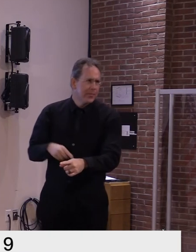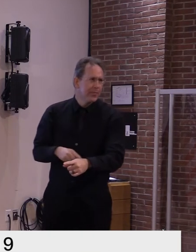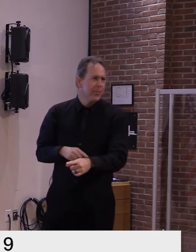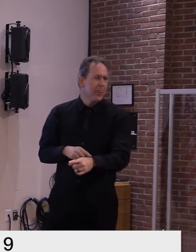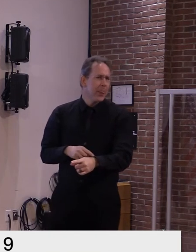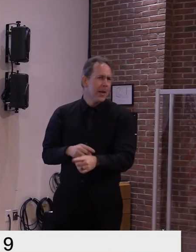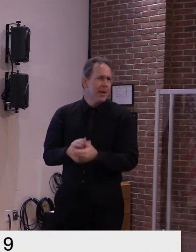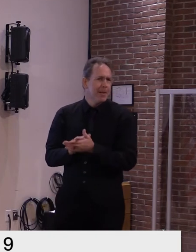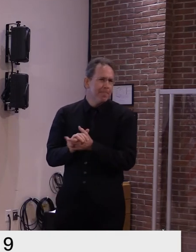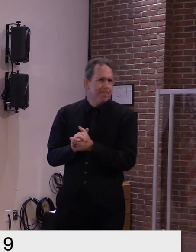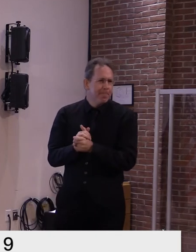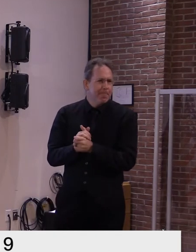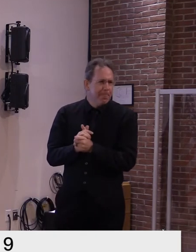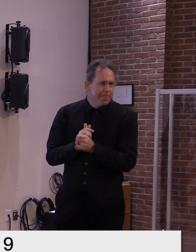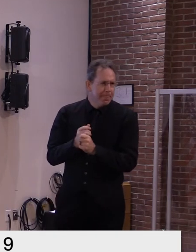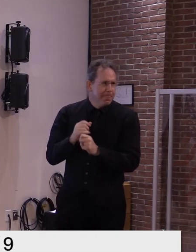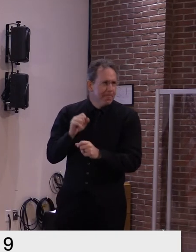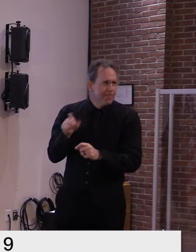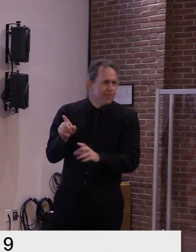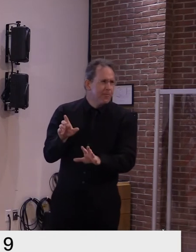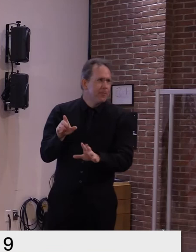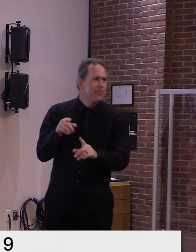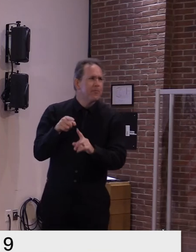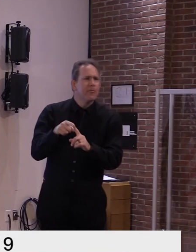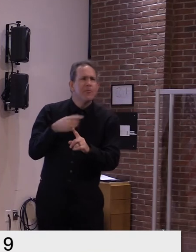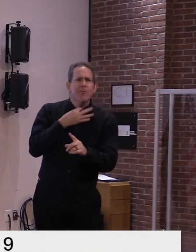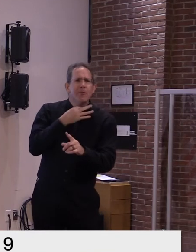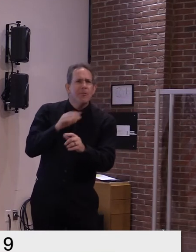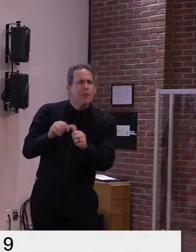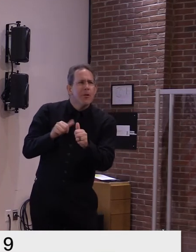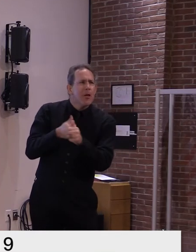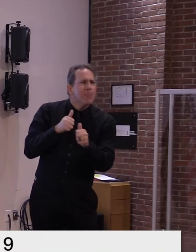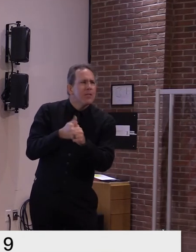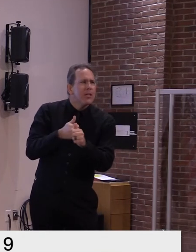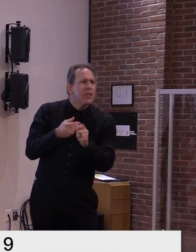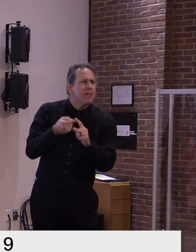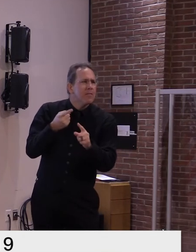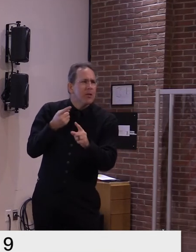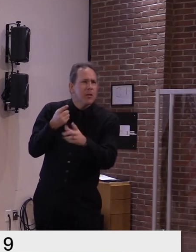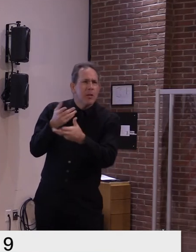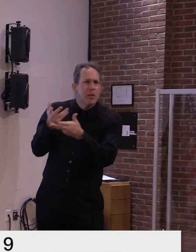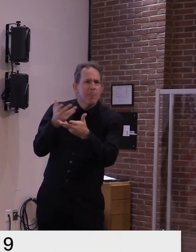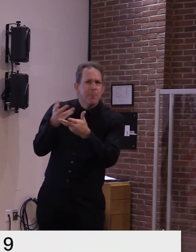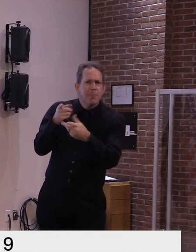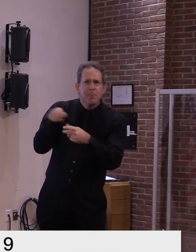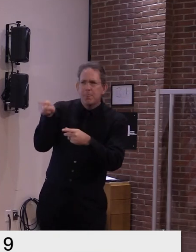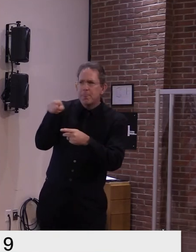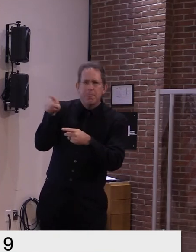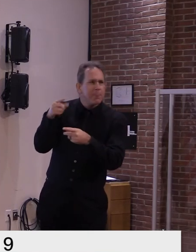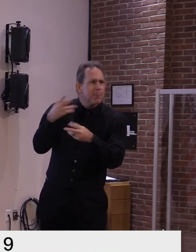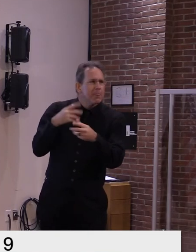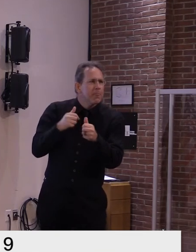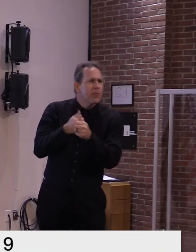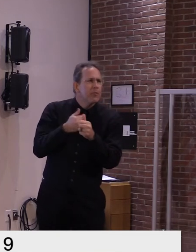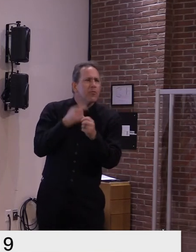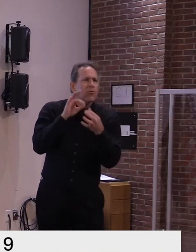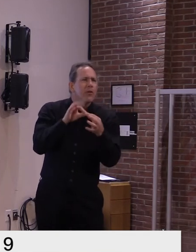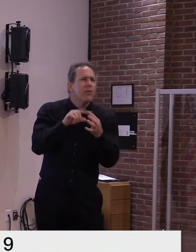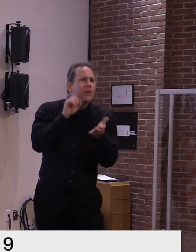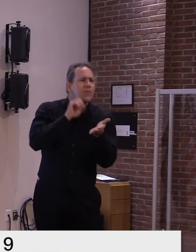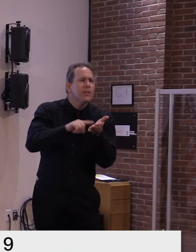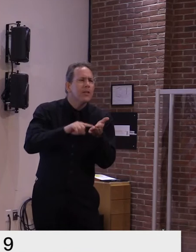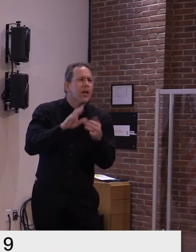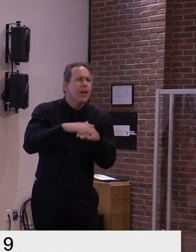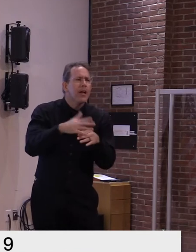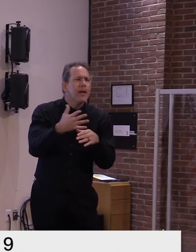update Mr. Sterling might be able to offer on the investigation into Trooper